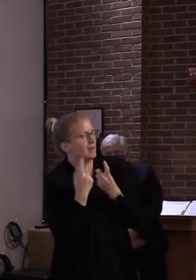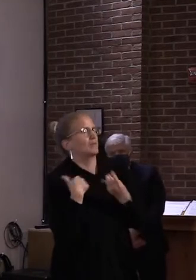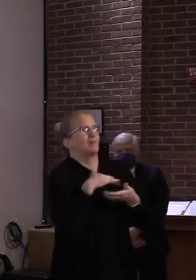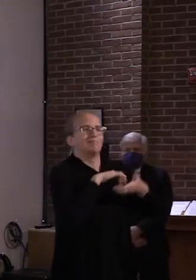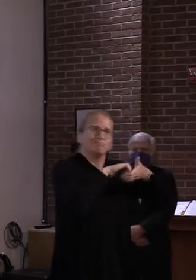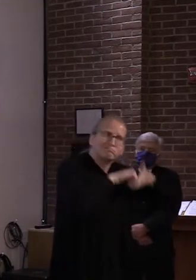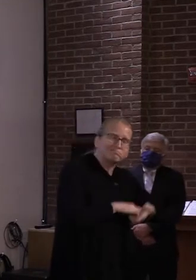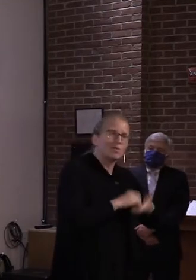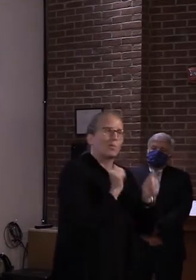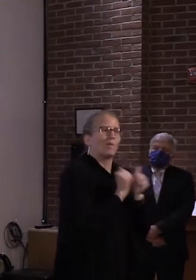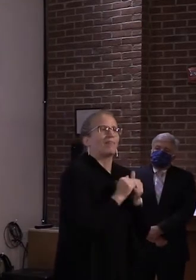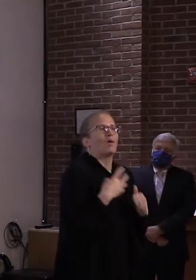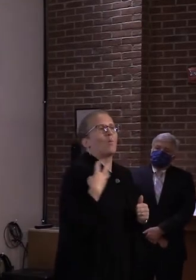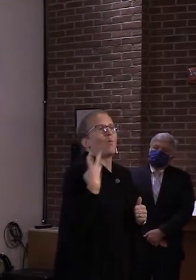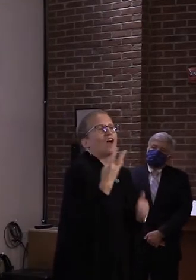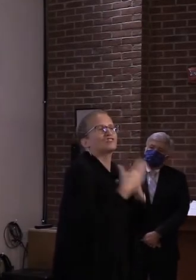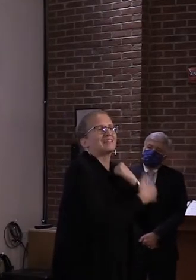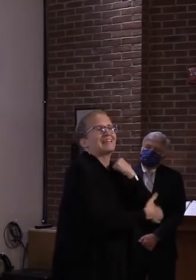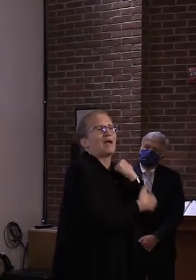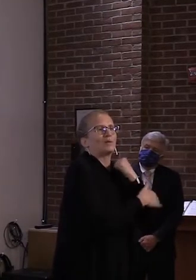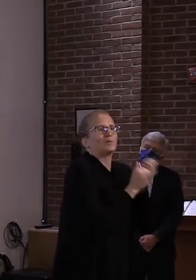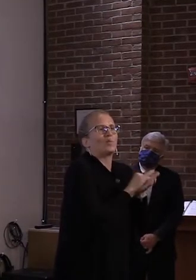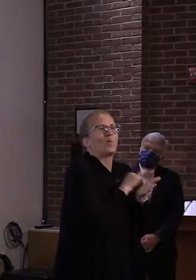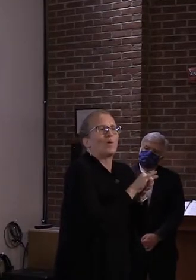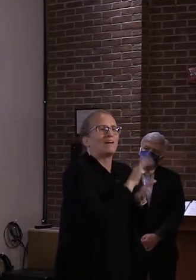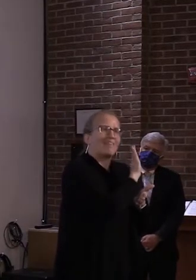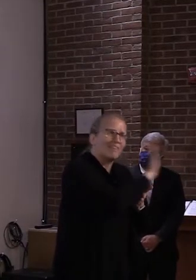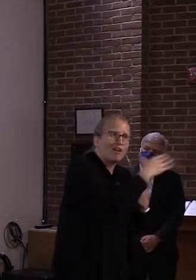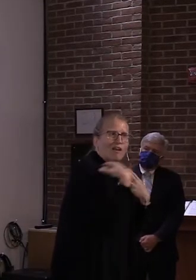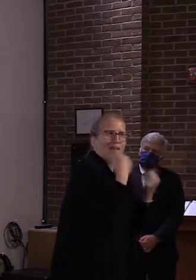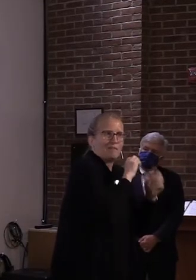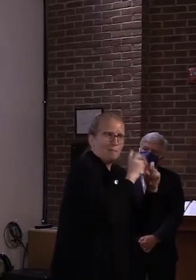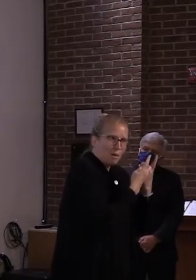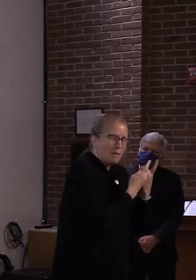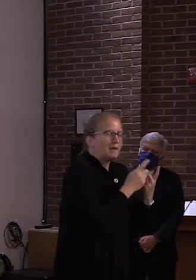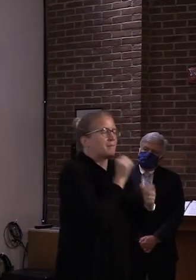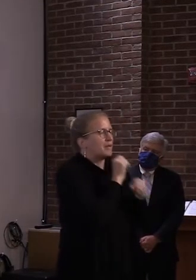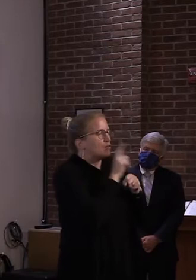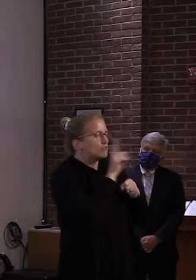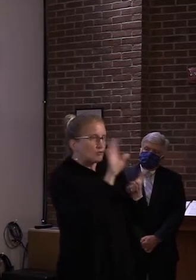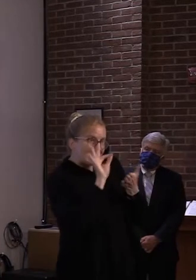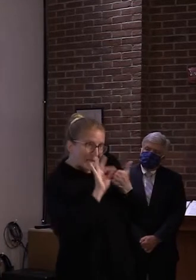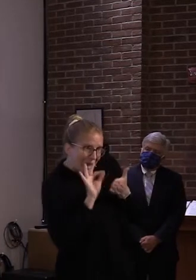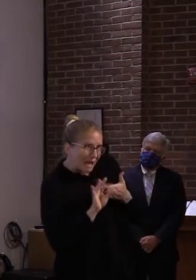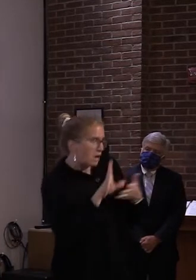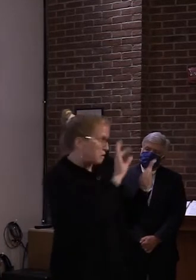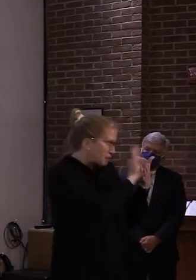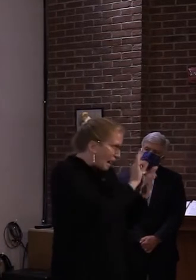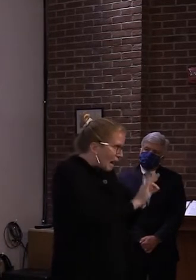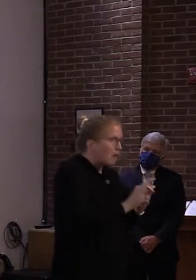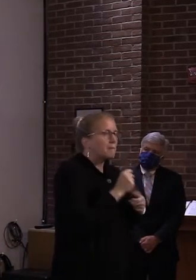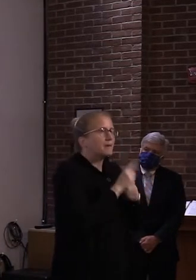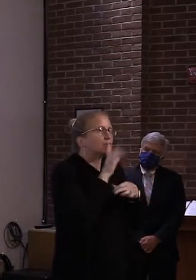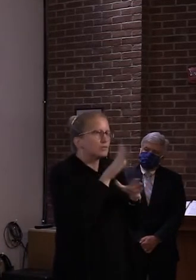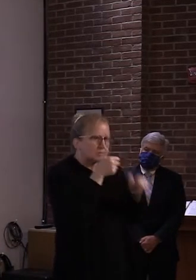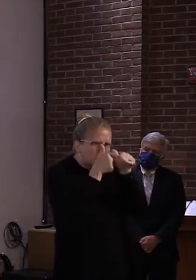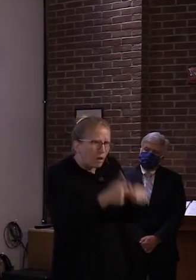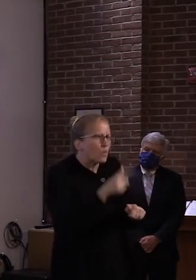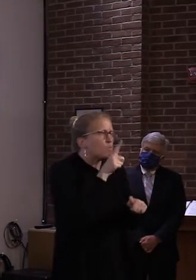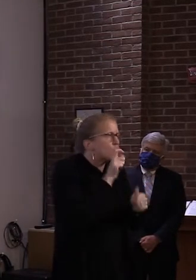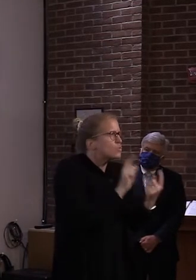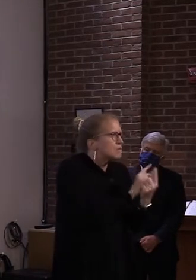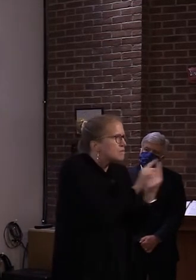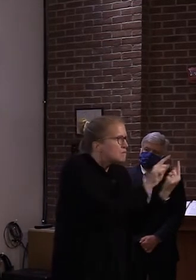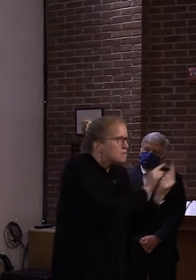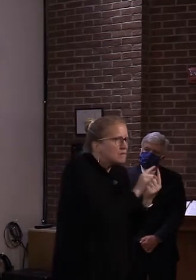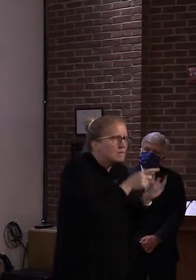York to make sure that all the appropriate contact tracing continues to